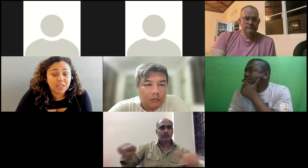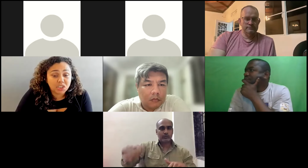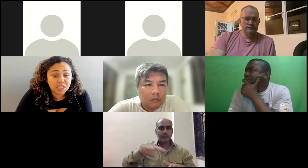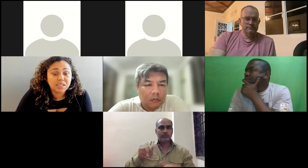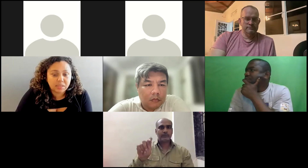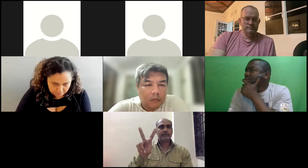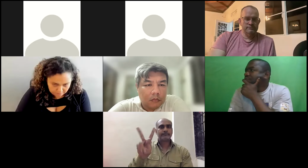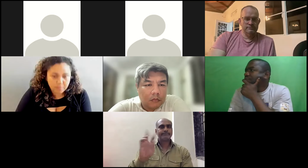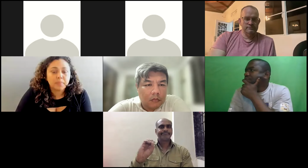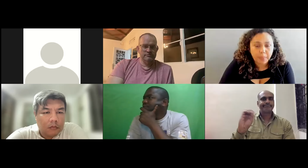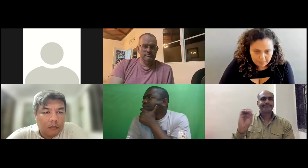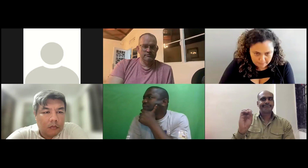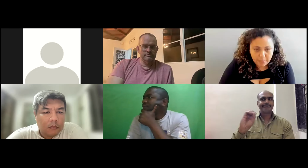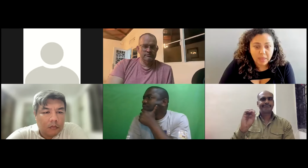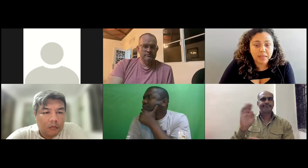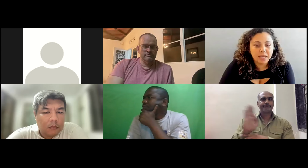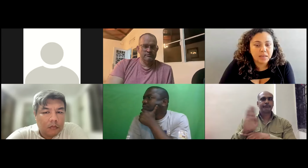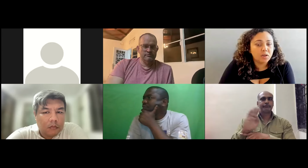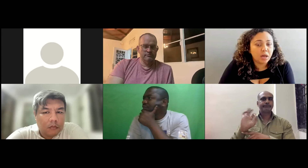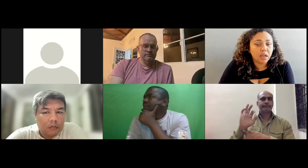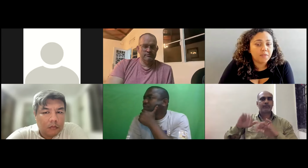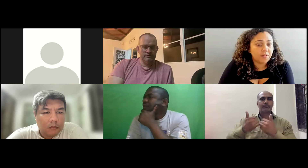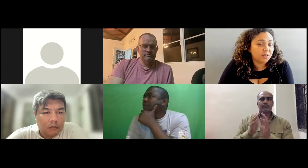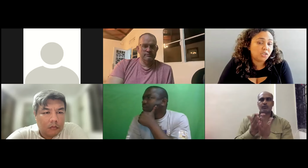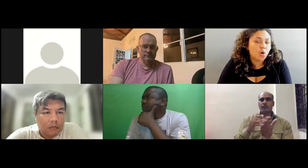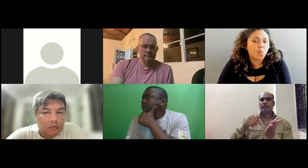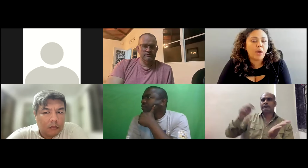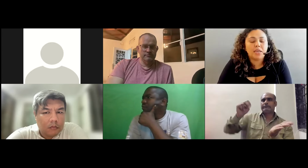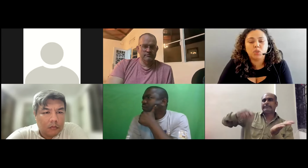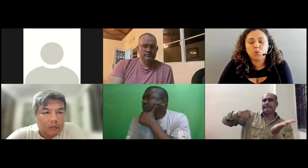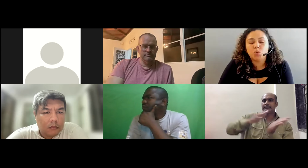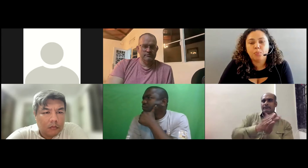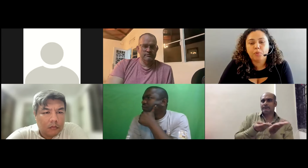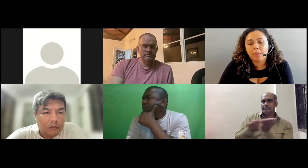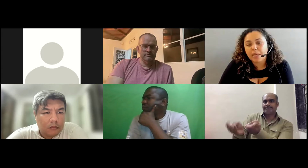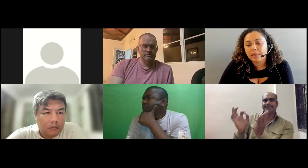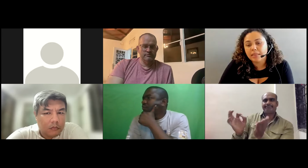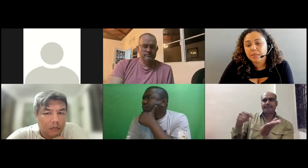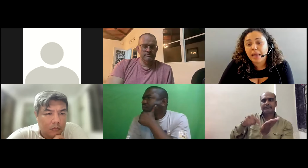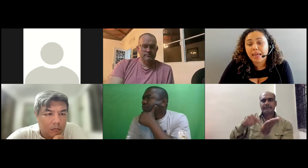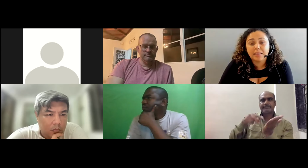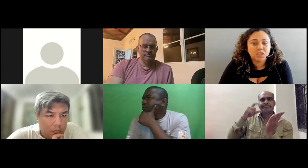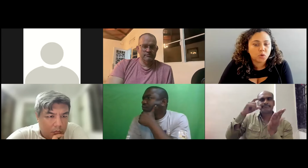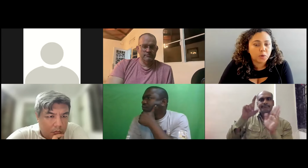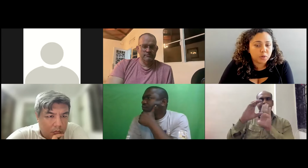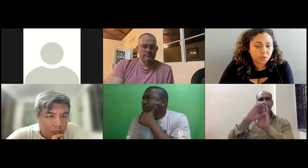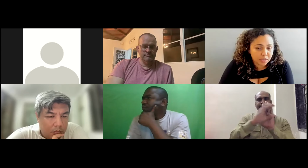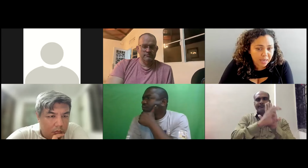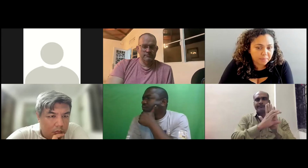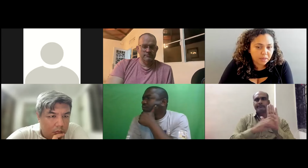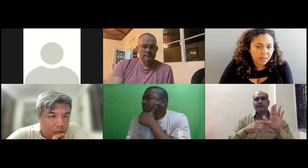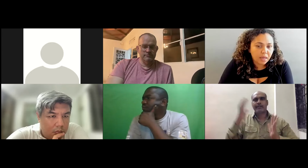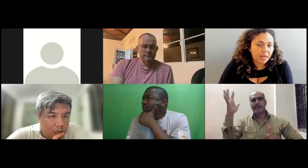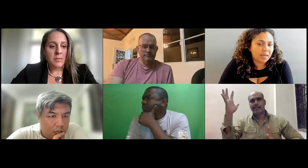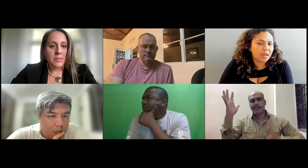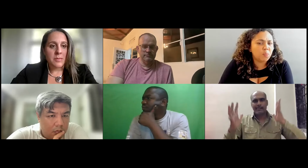different villages. And then a lot of them, there's no way to probably disseminate these storybooks to